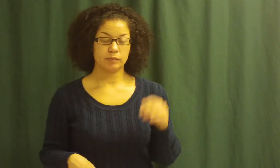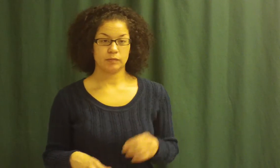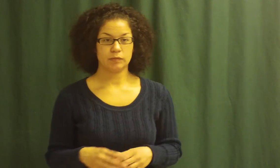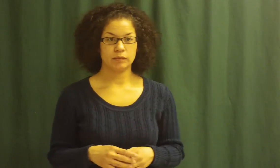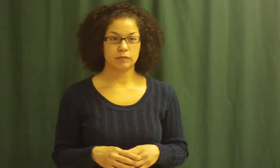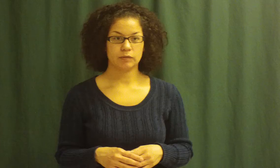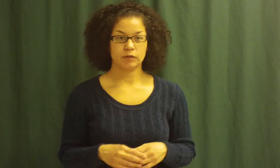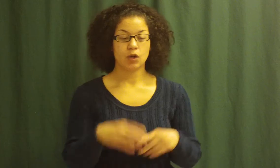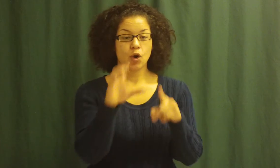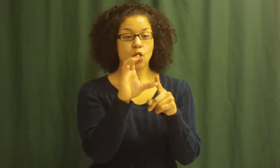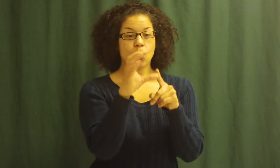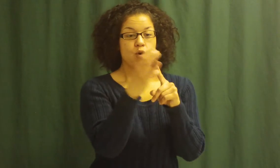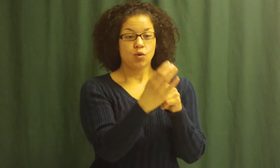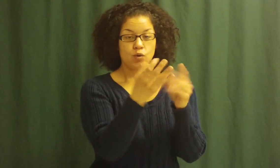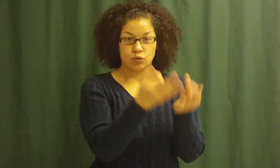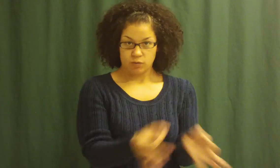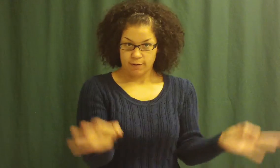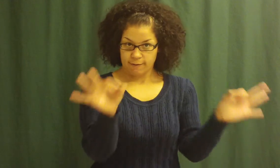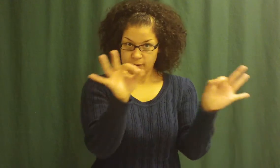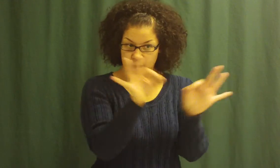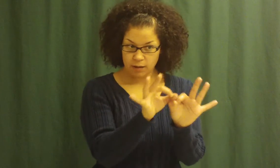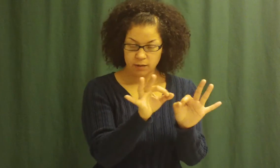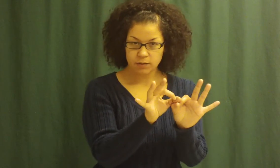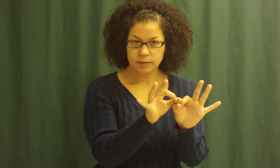what is good, right, fair, and just.